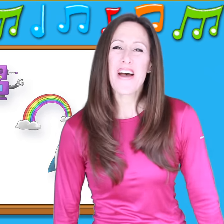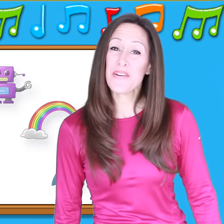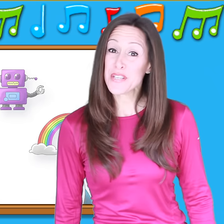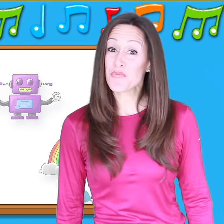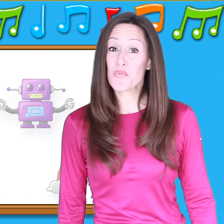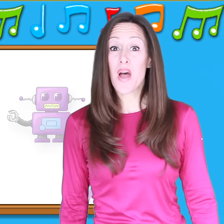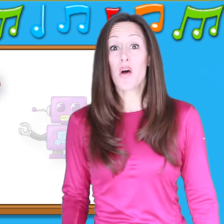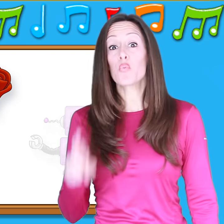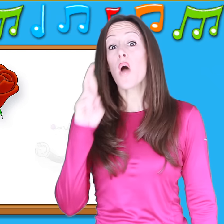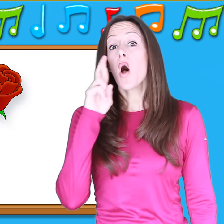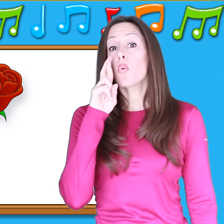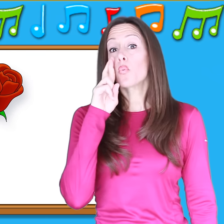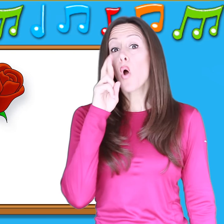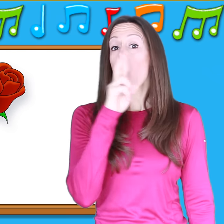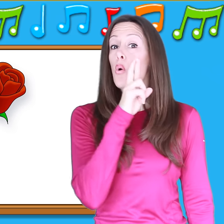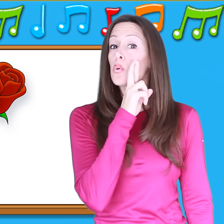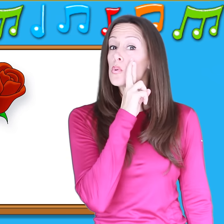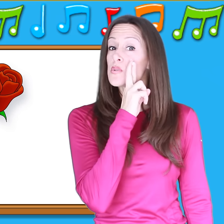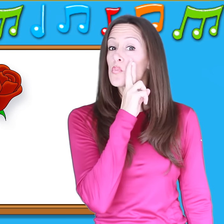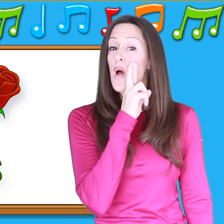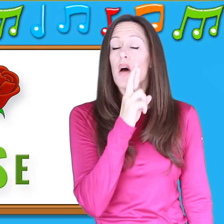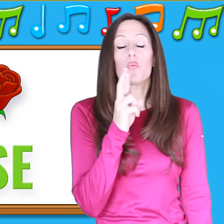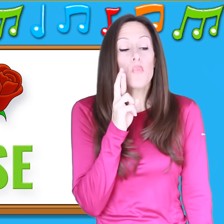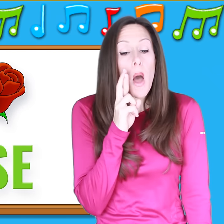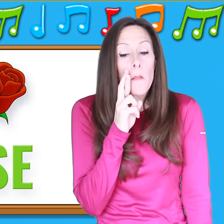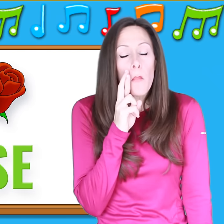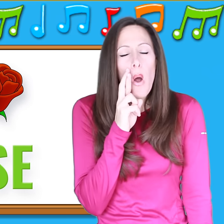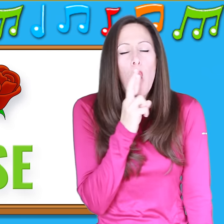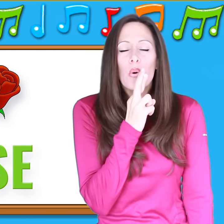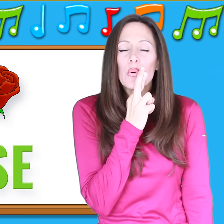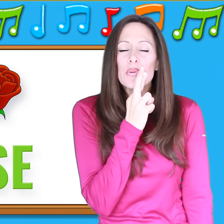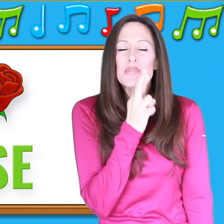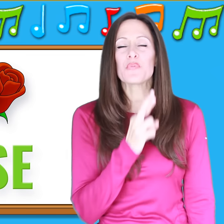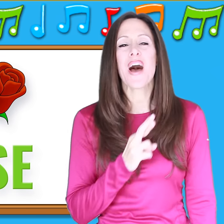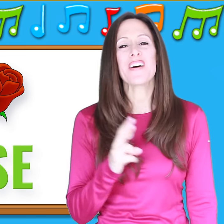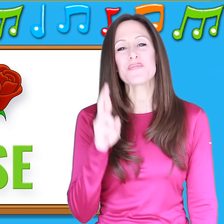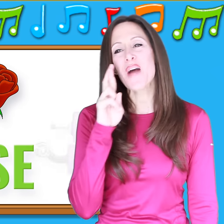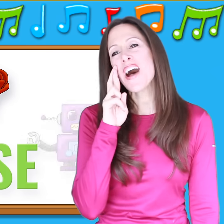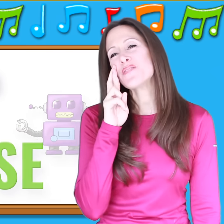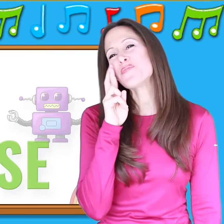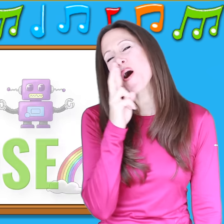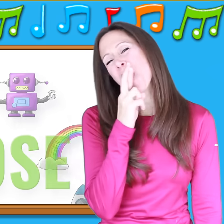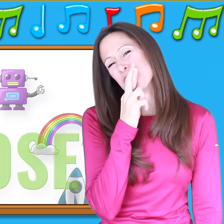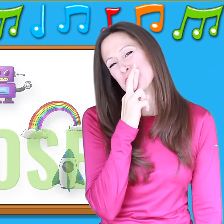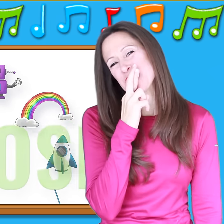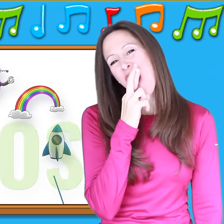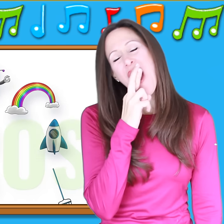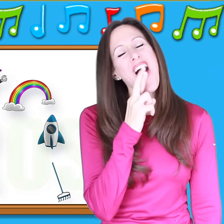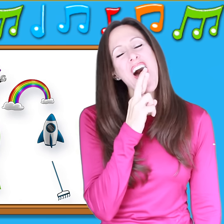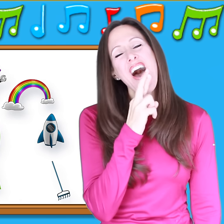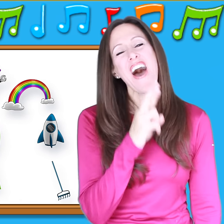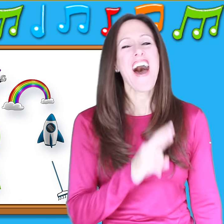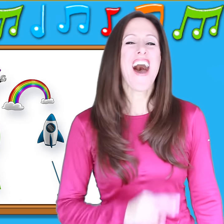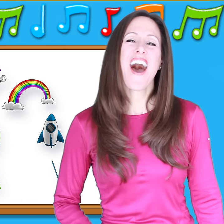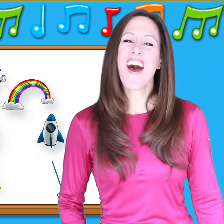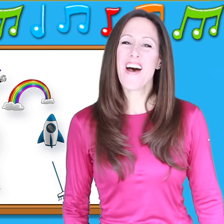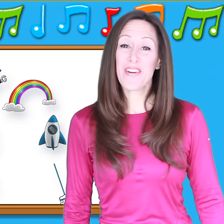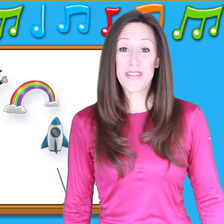R is for rose, rose, rose. R is